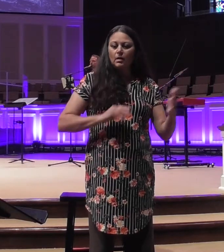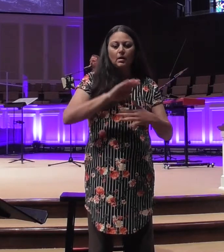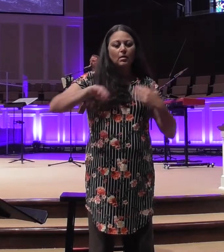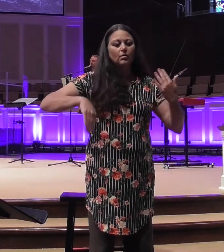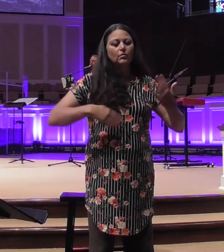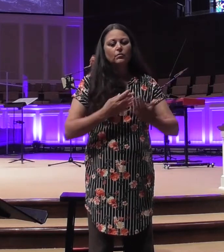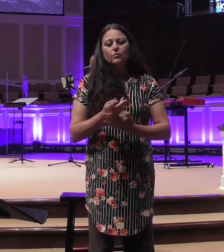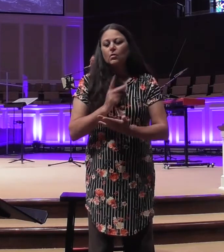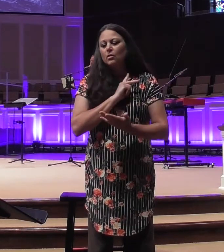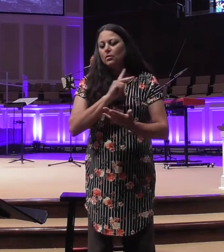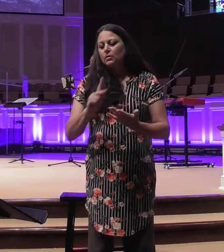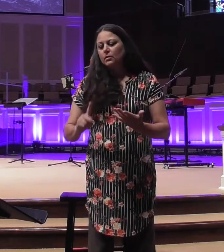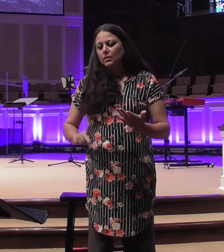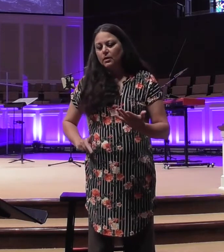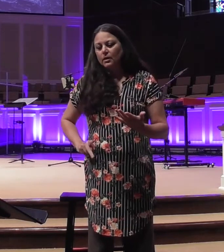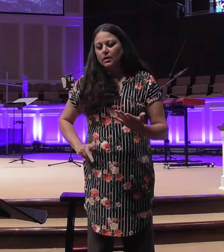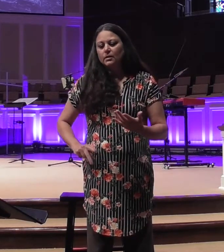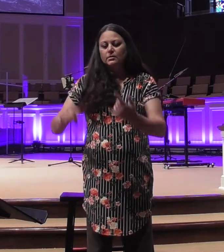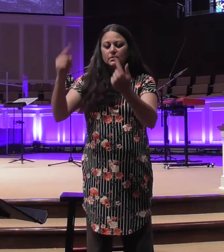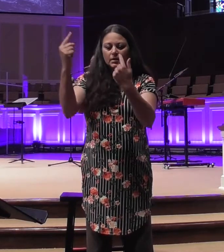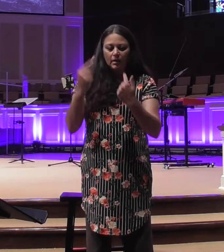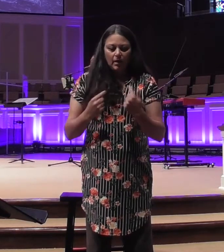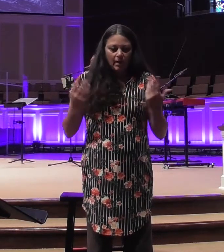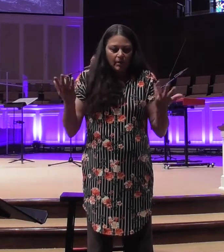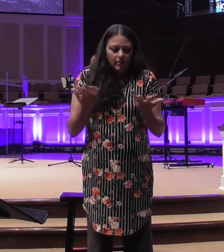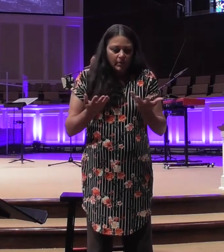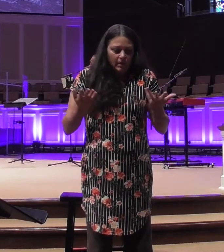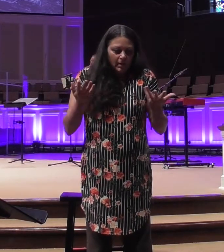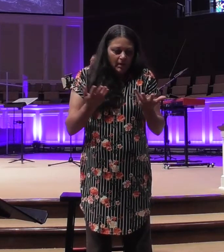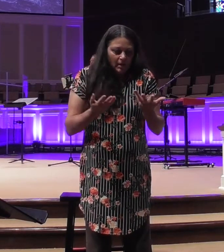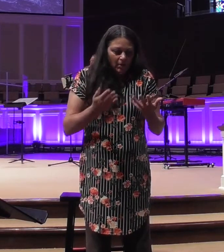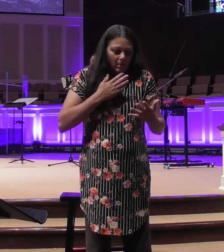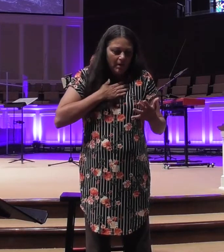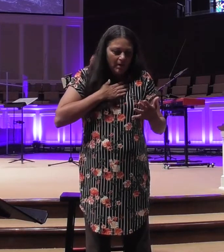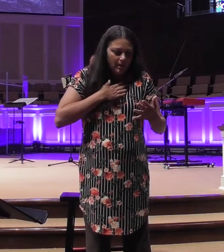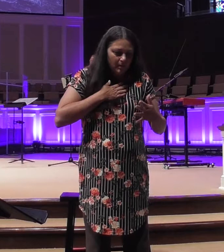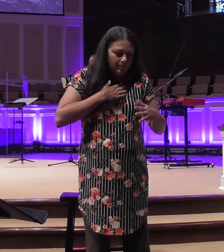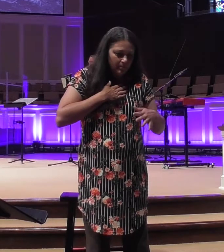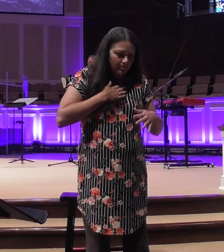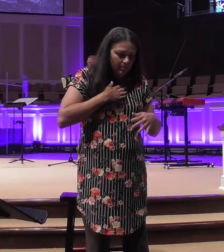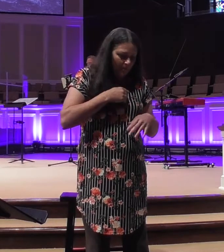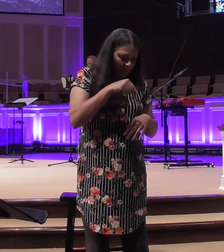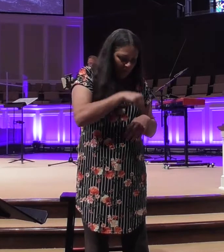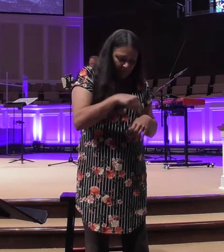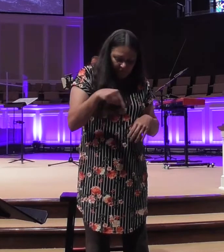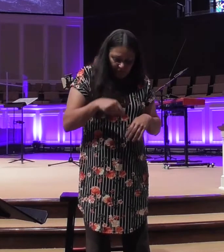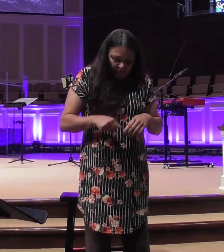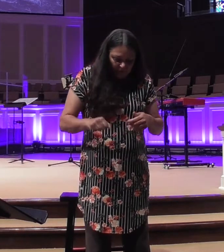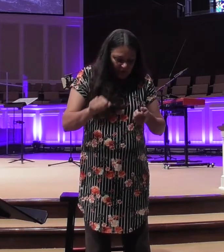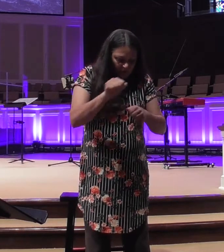You're washing my feet, you're covering me with your love.